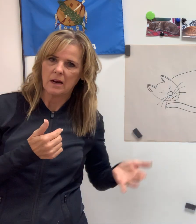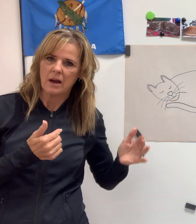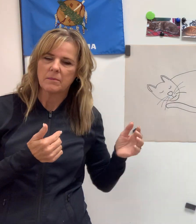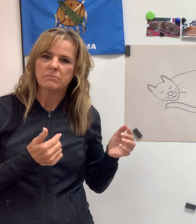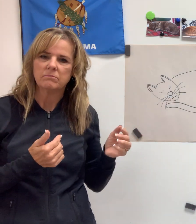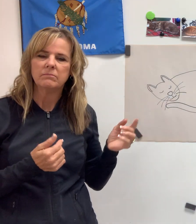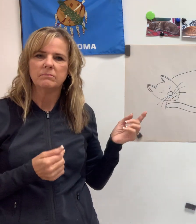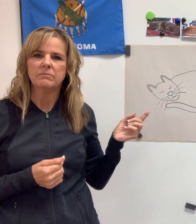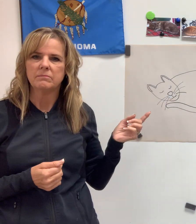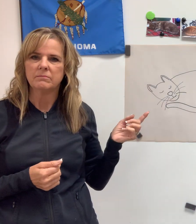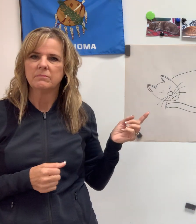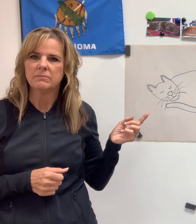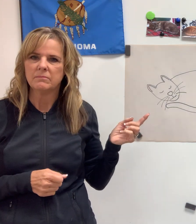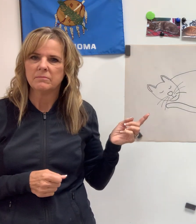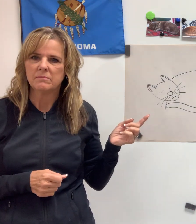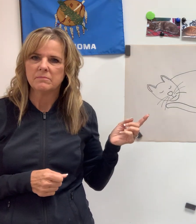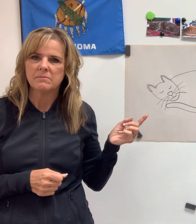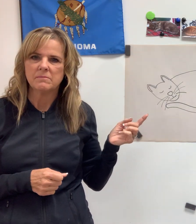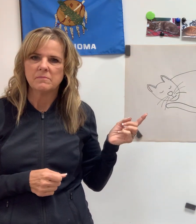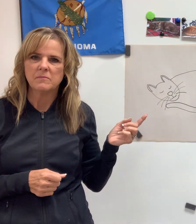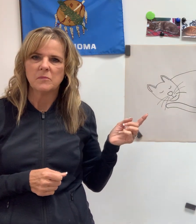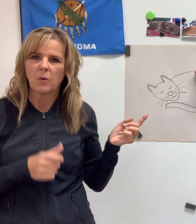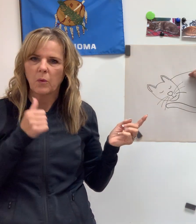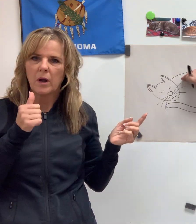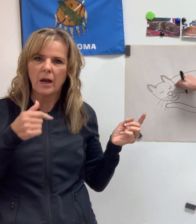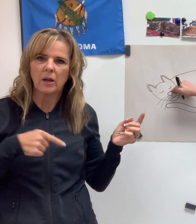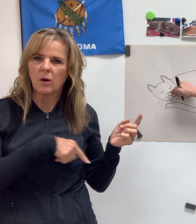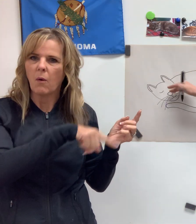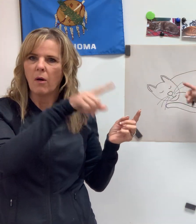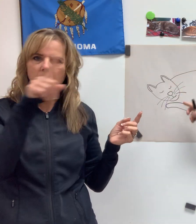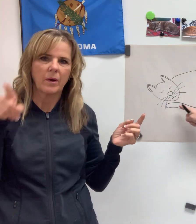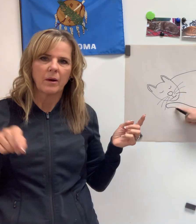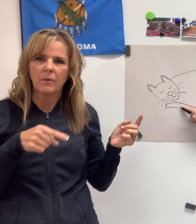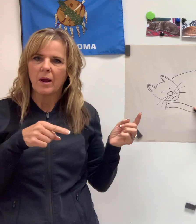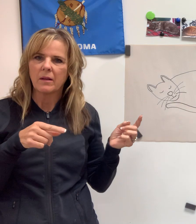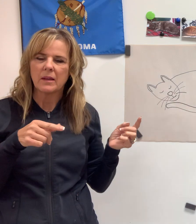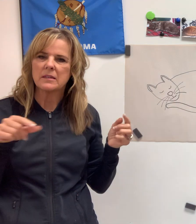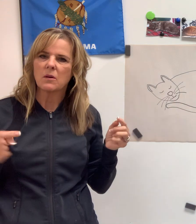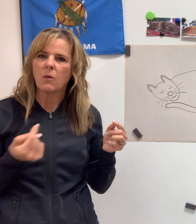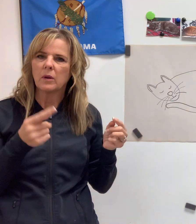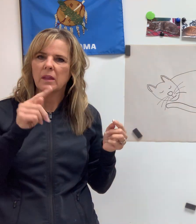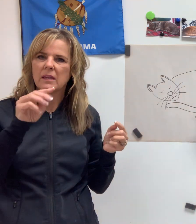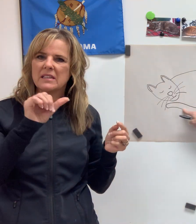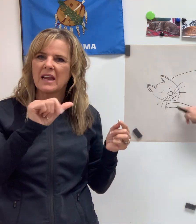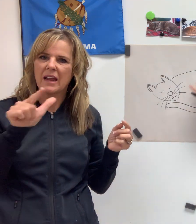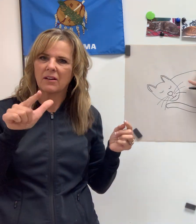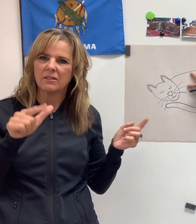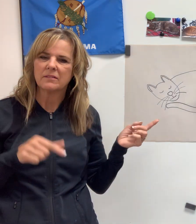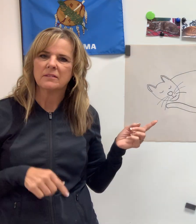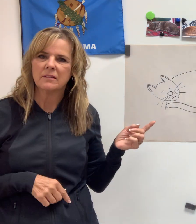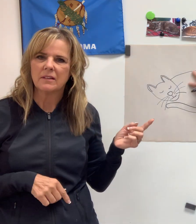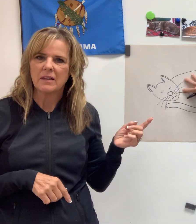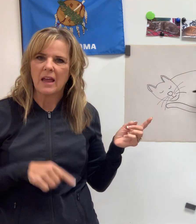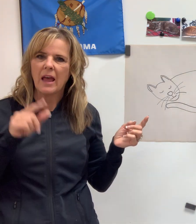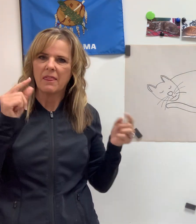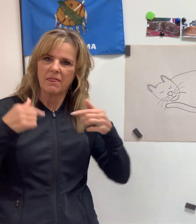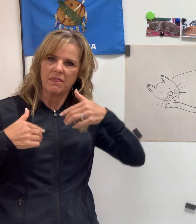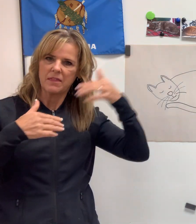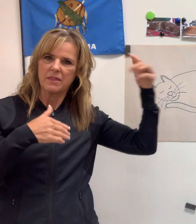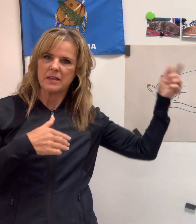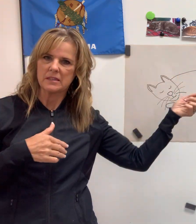You can come up just a little bit, but we're not gonna follow it all the way around, okay? This is just the tail, and then this is his